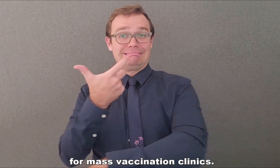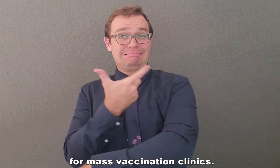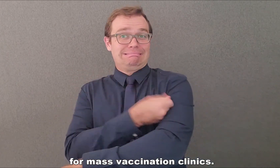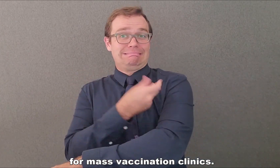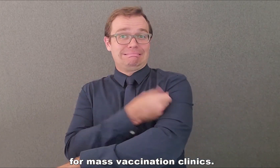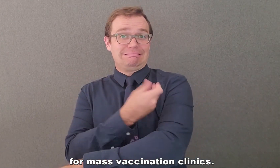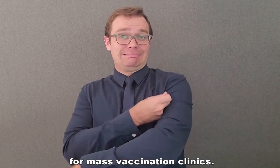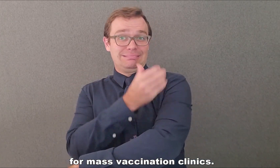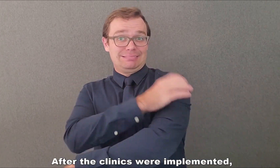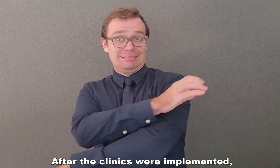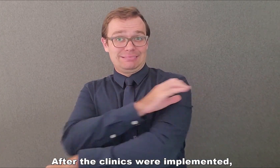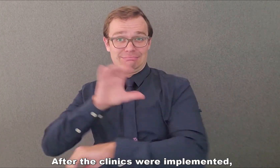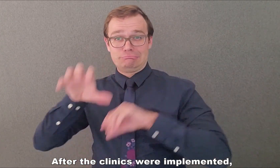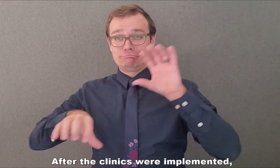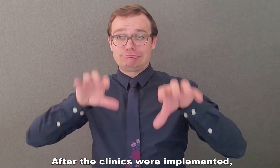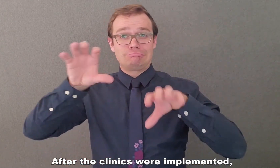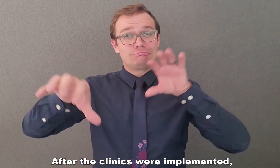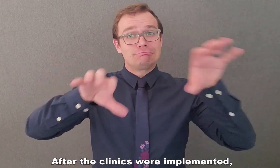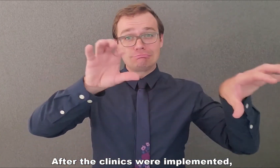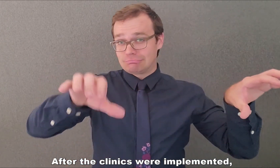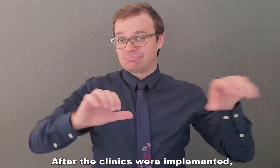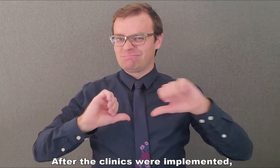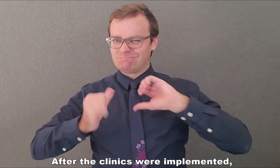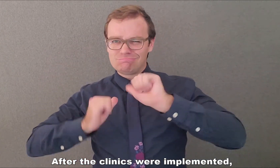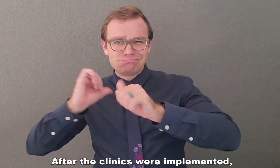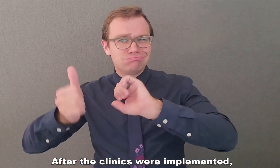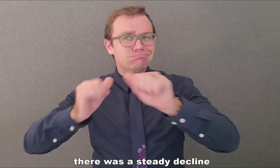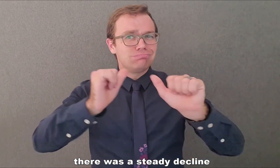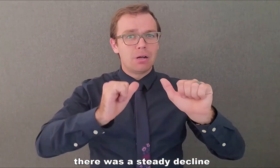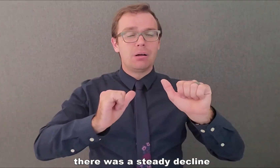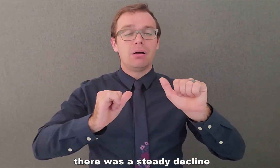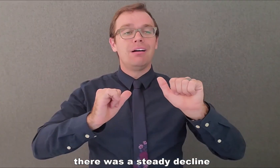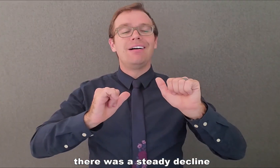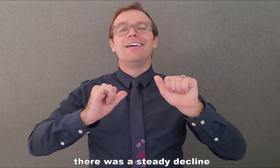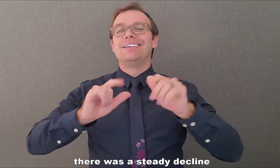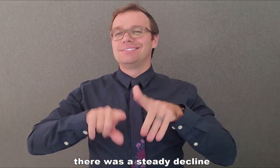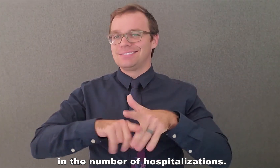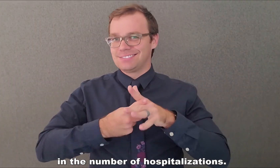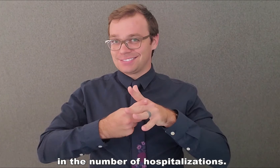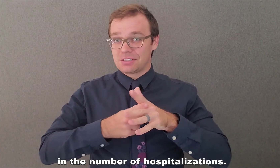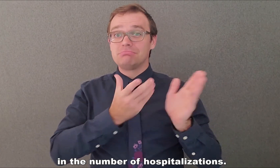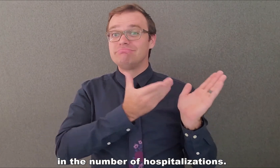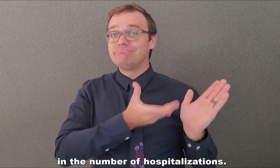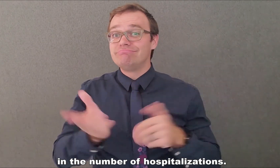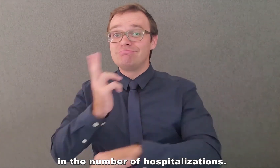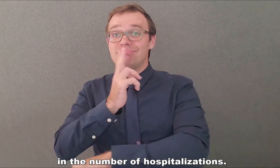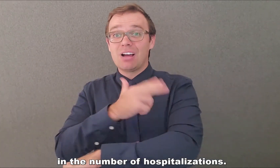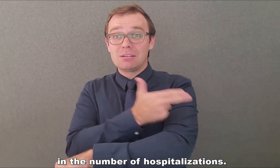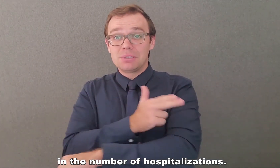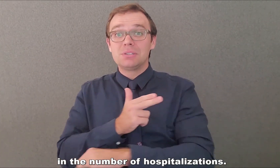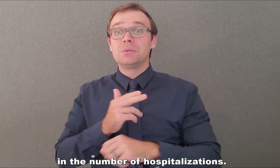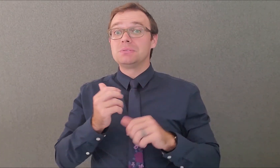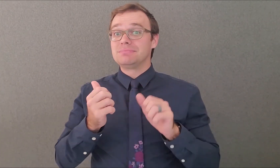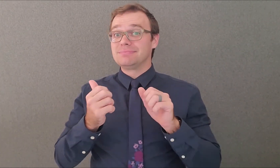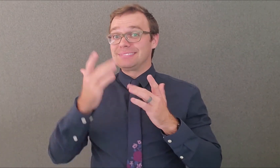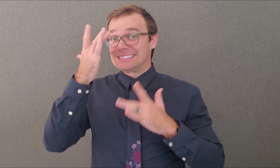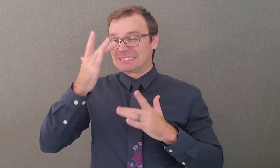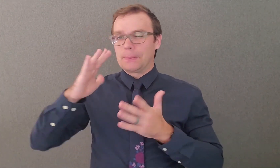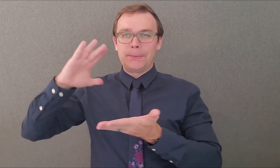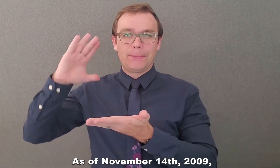clinics. After the clinics were implemented, there was a steady decline in the number of hospitalizations. As